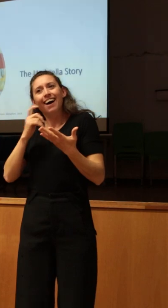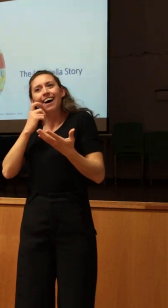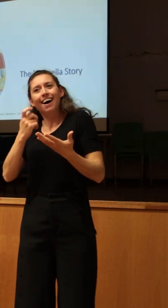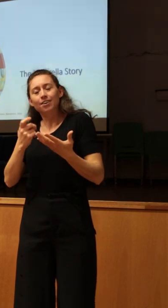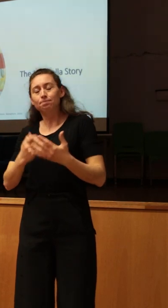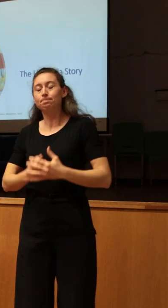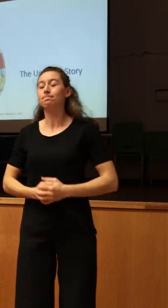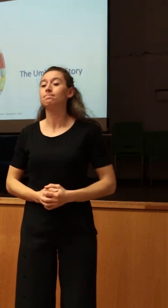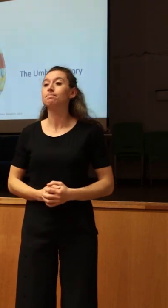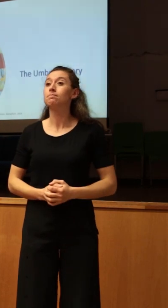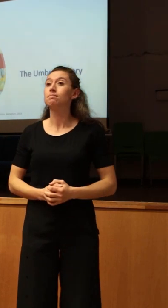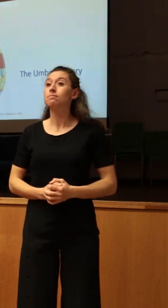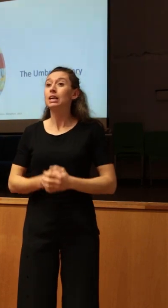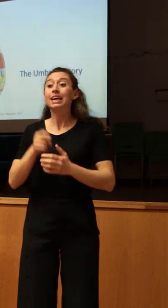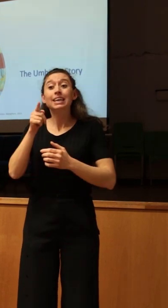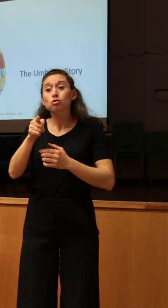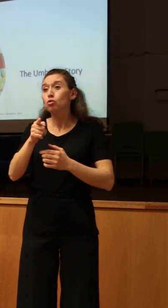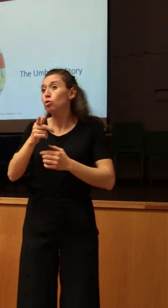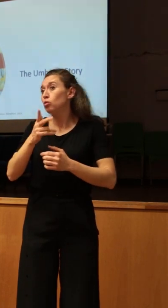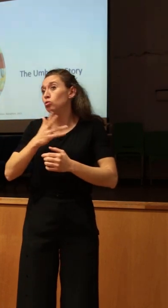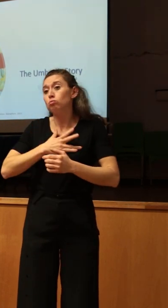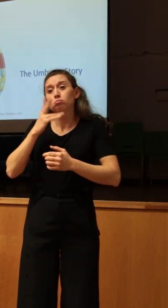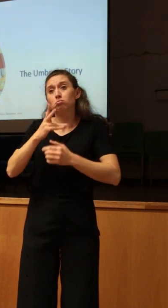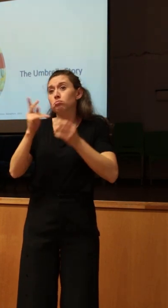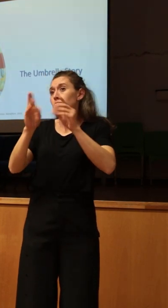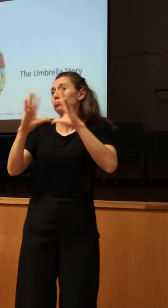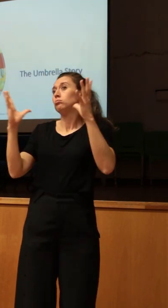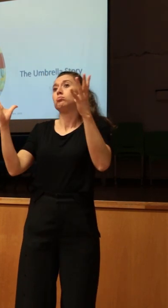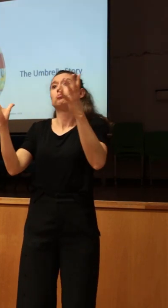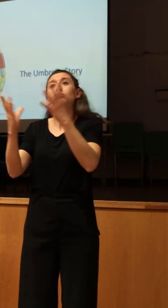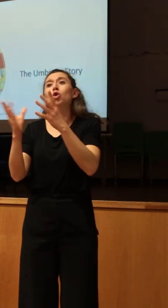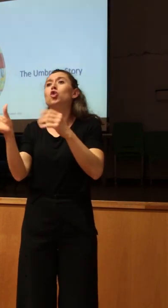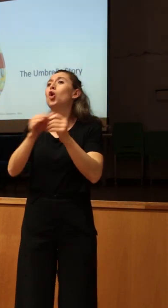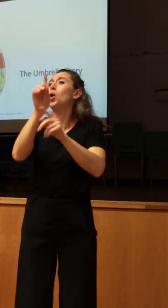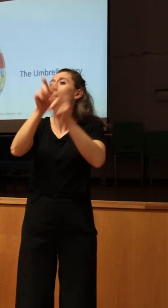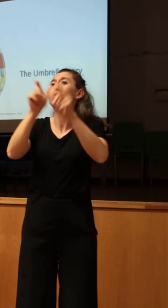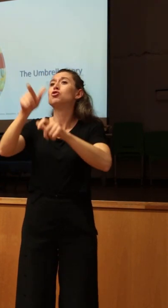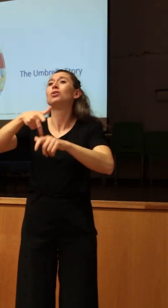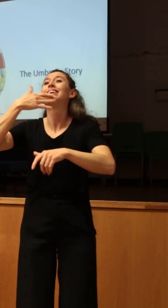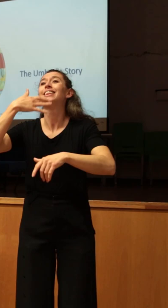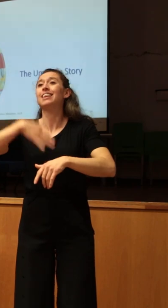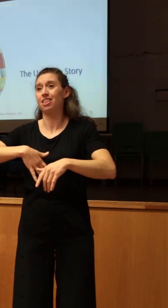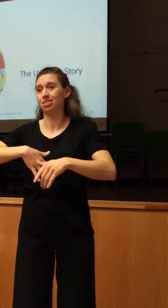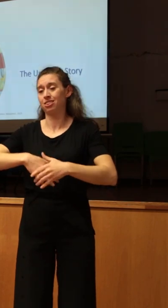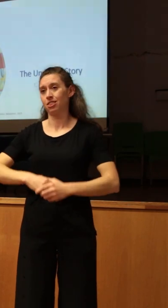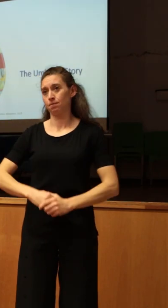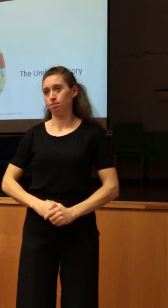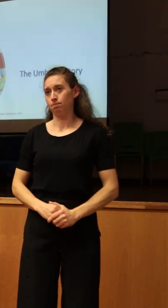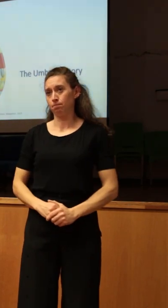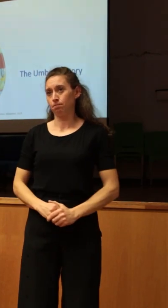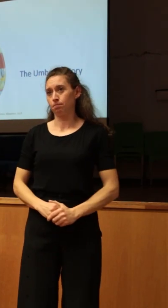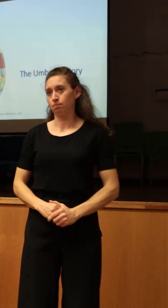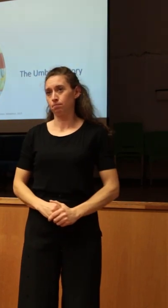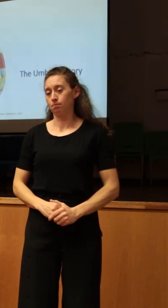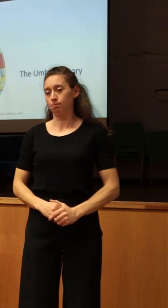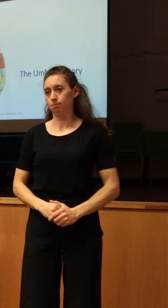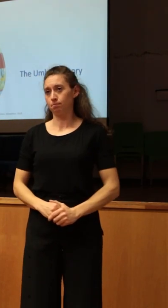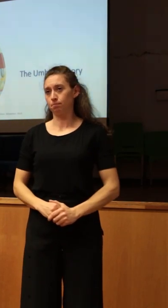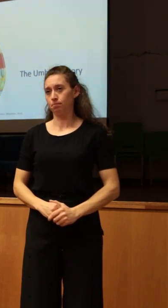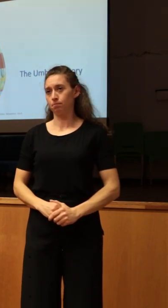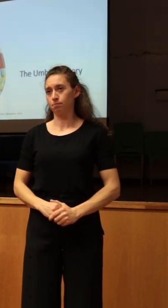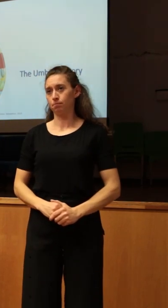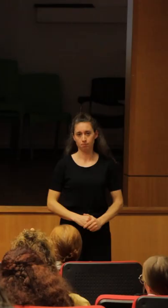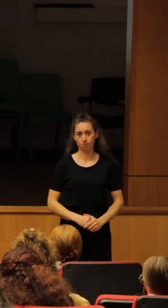very universal. Son universales. Whether the warm smile happens in a